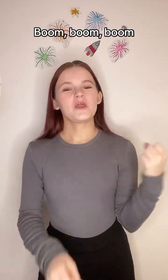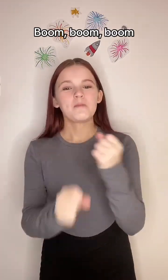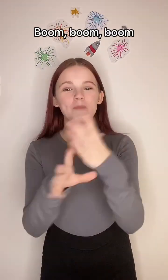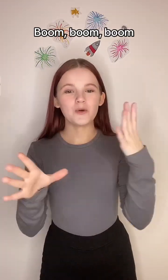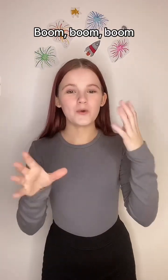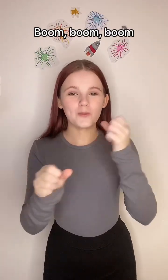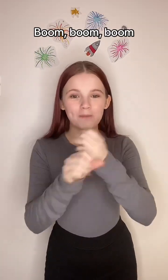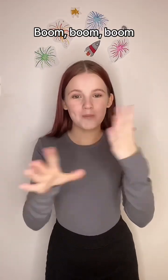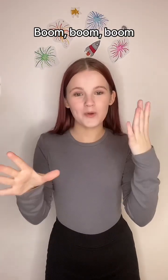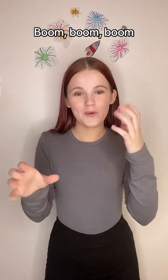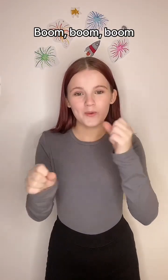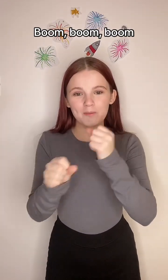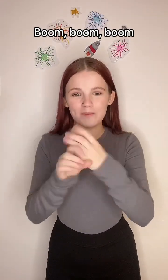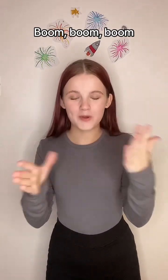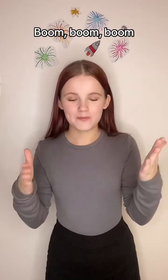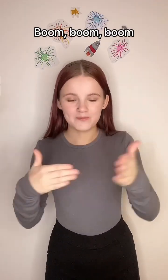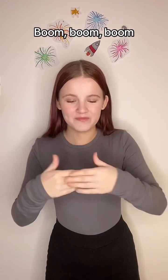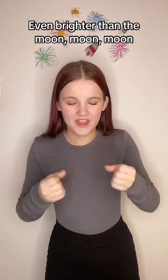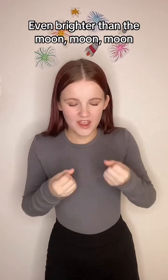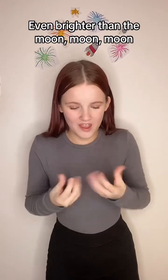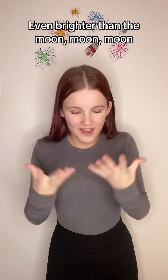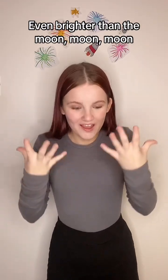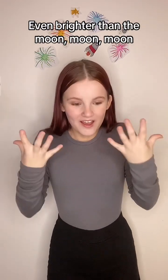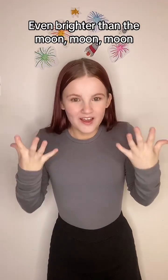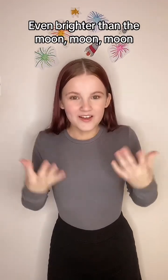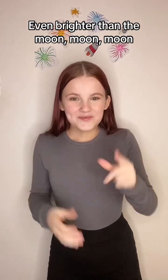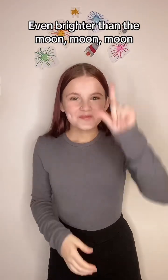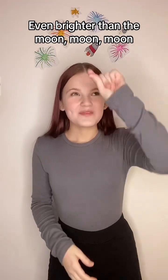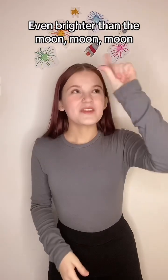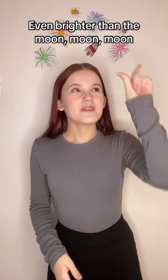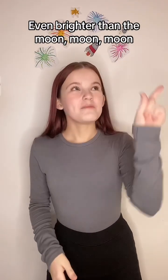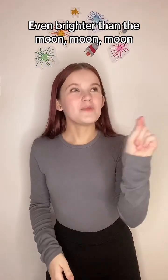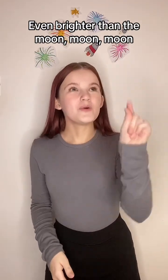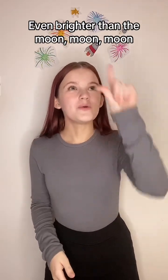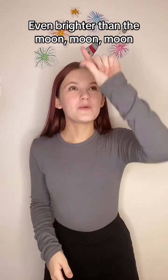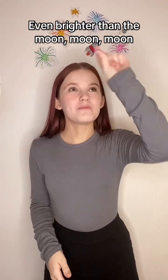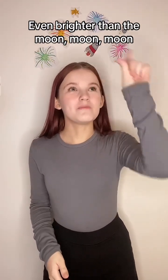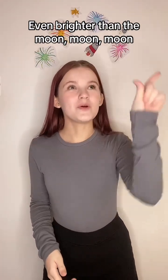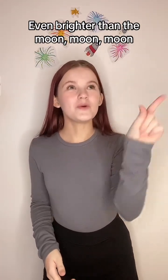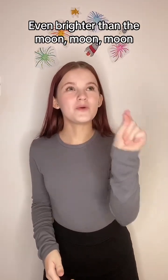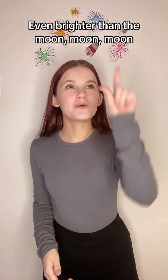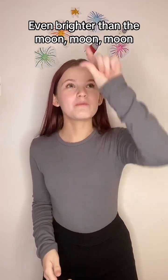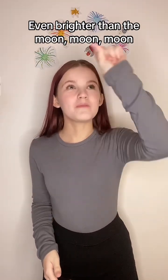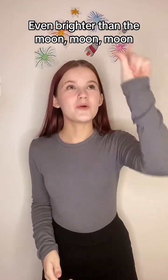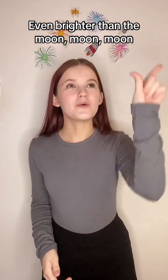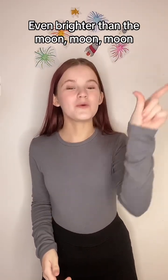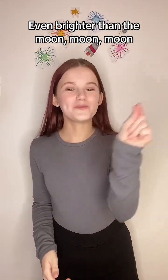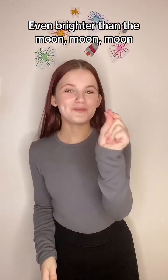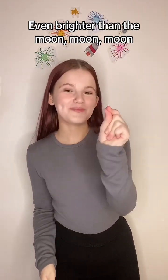Boom boom boom boom. Even brighter than the moon moon moon moon.